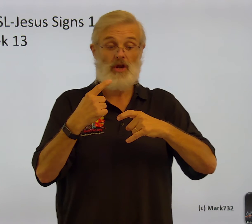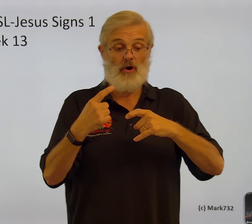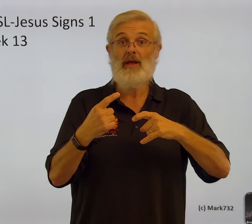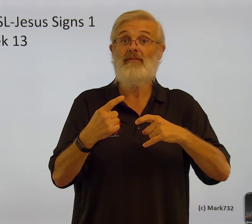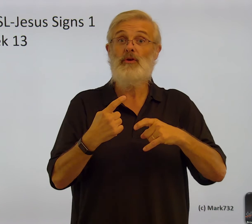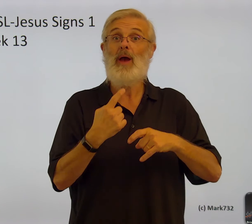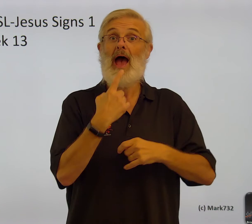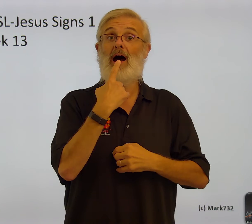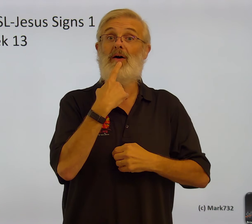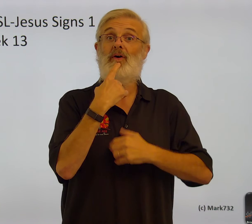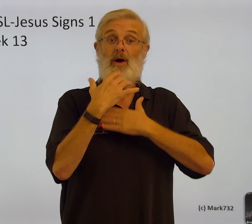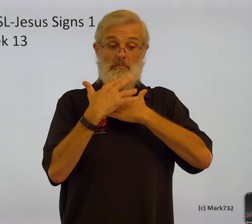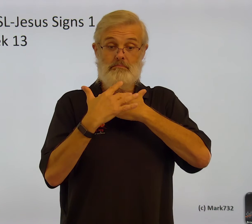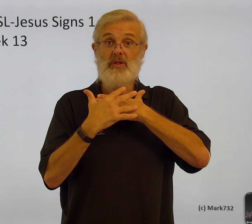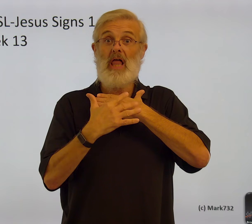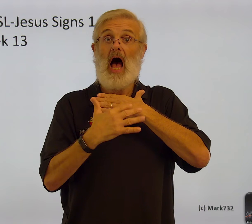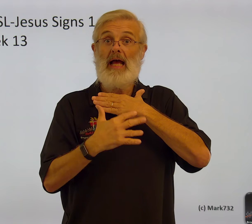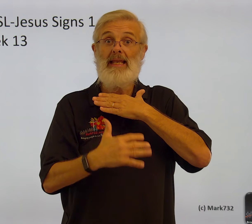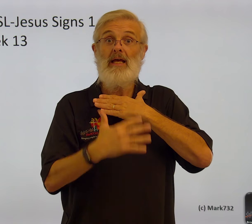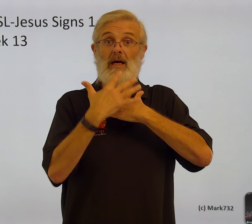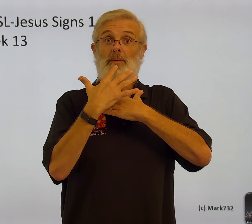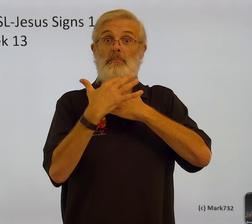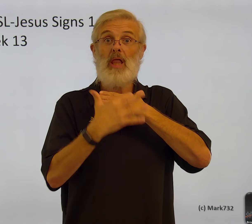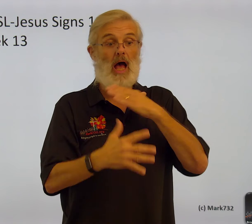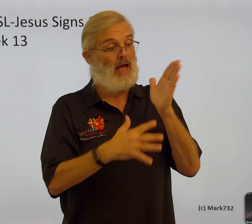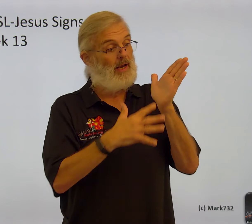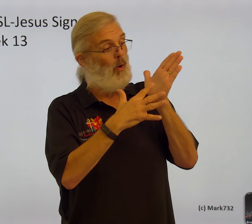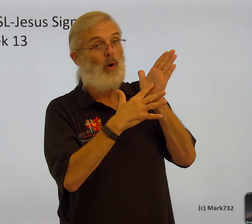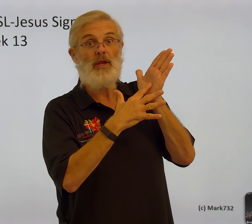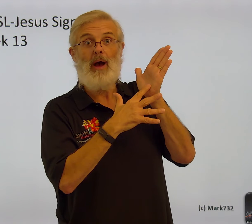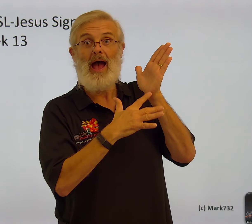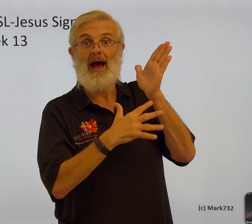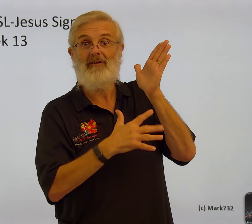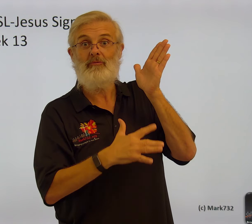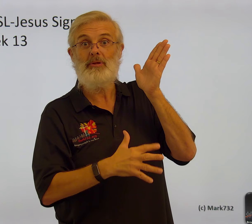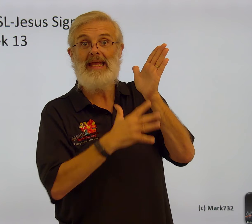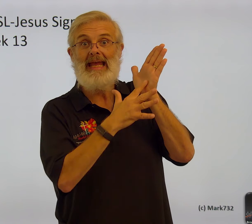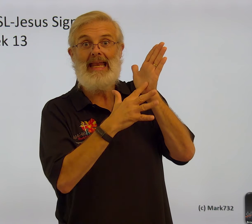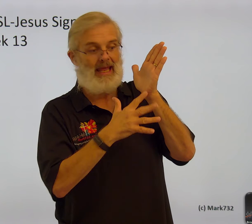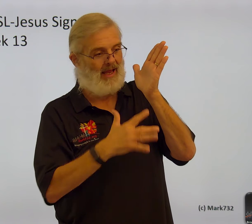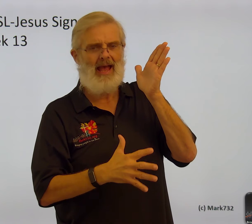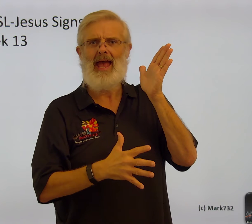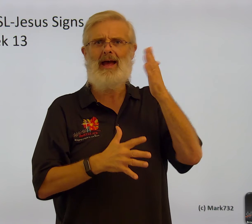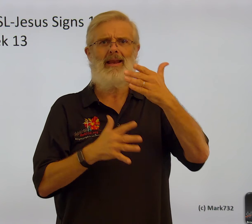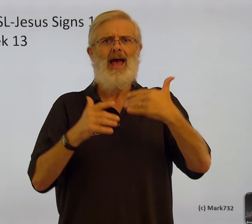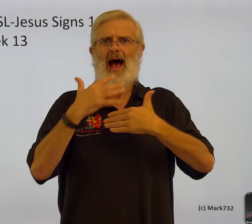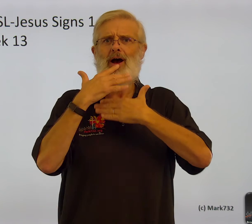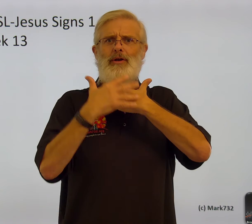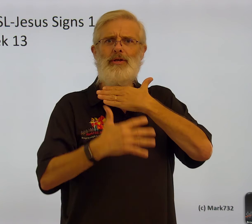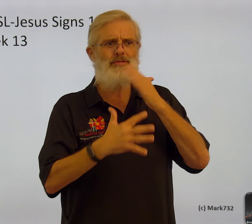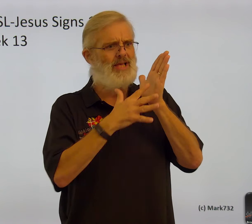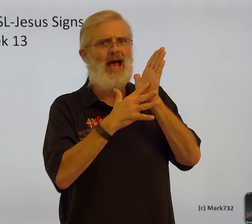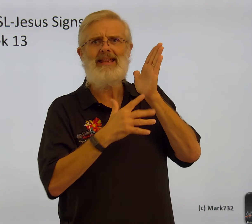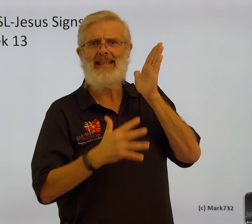if you have blood blood or you have bleeding and how do you sign these